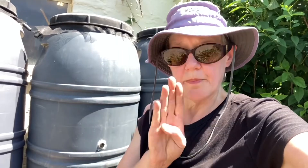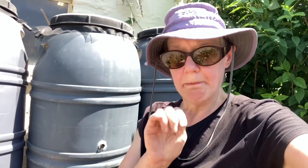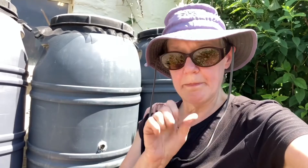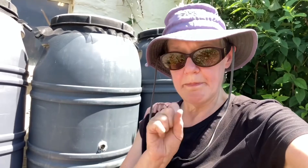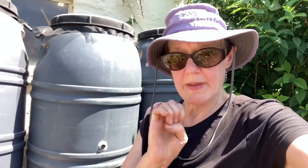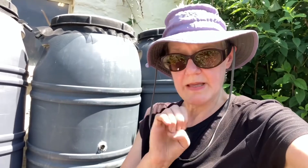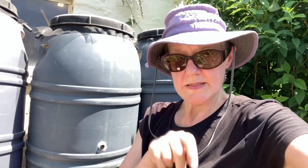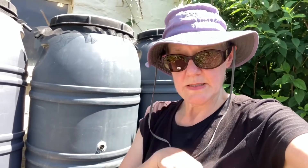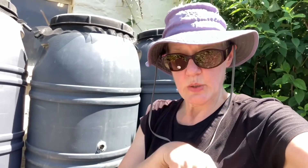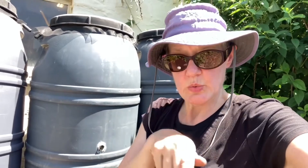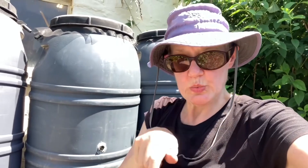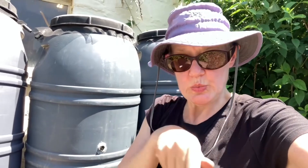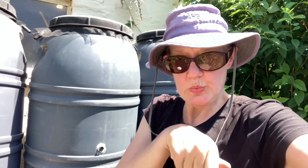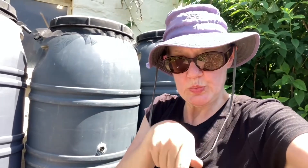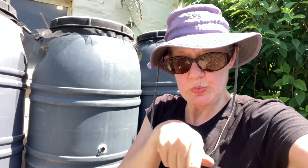the peppers.